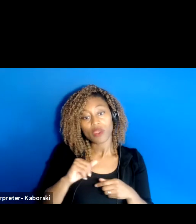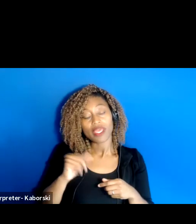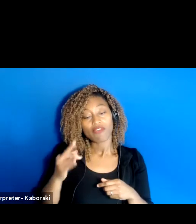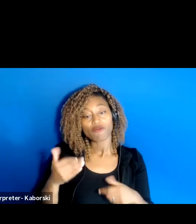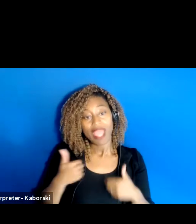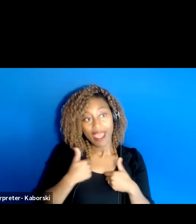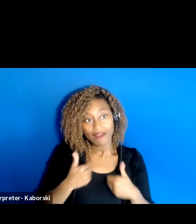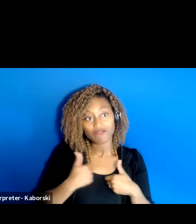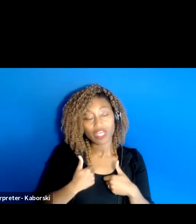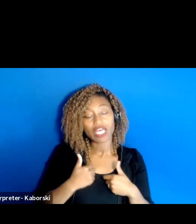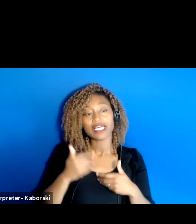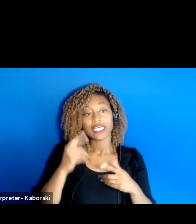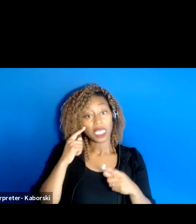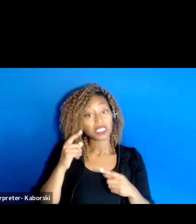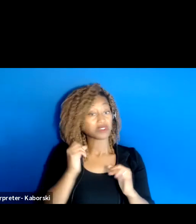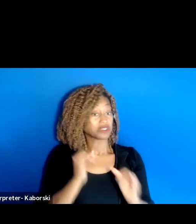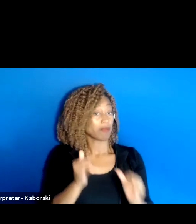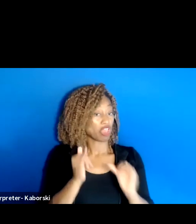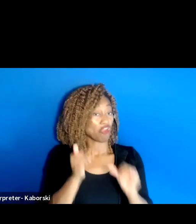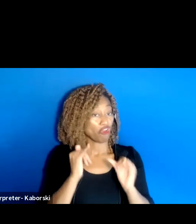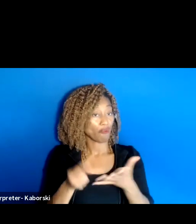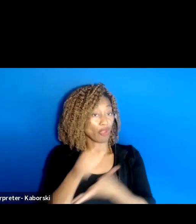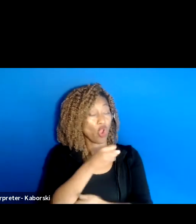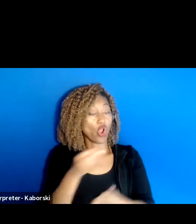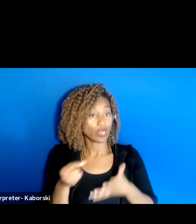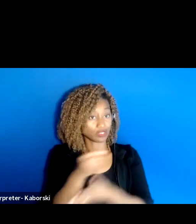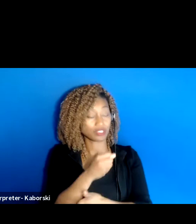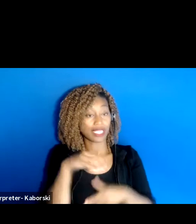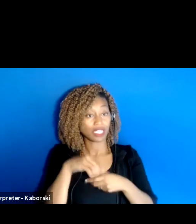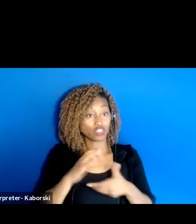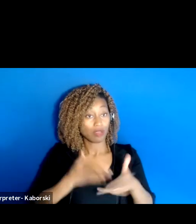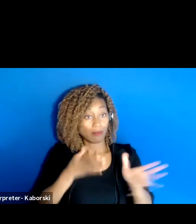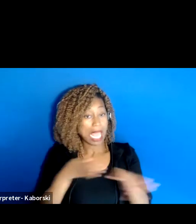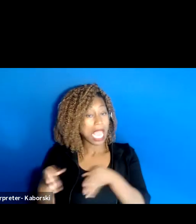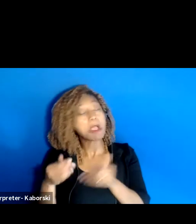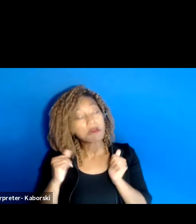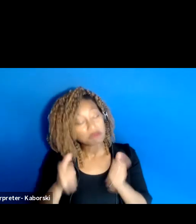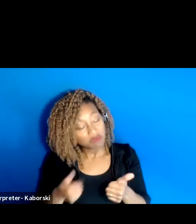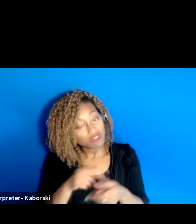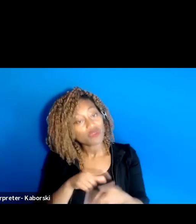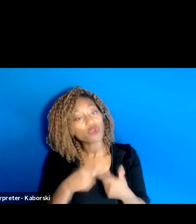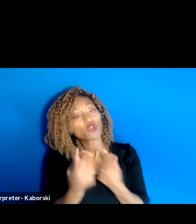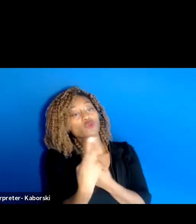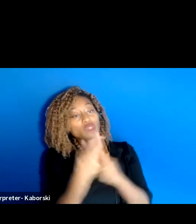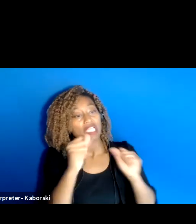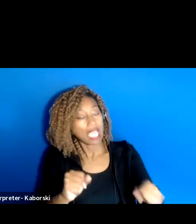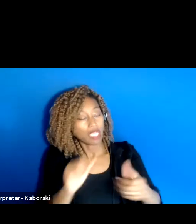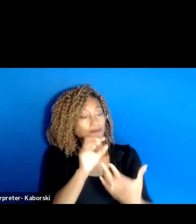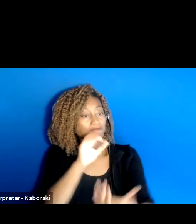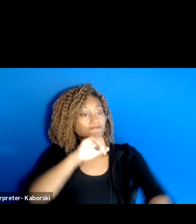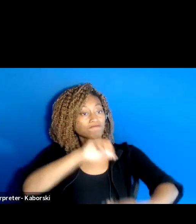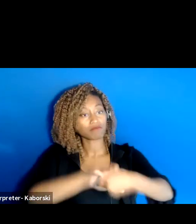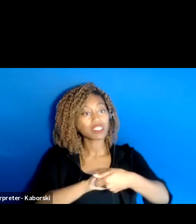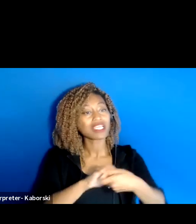on advocacy and within our respective plans, that we can coordinate and create